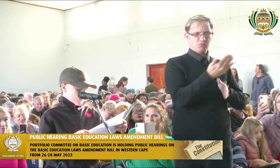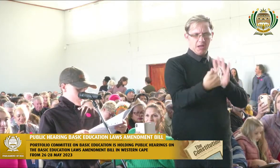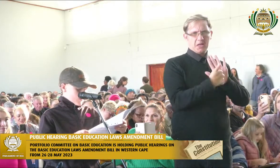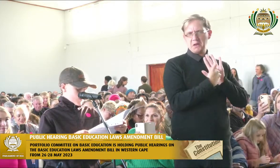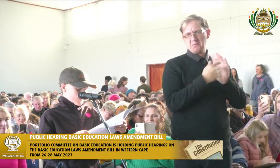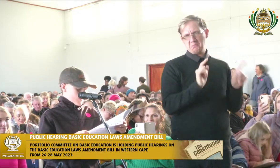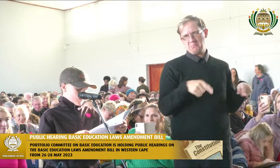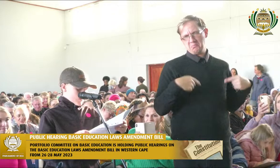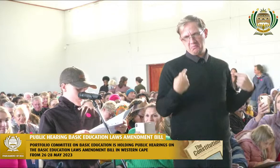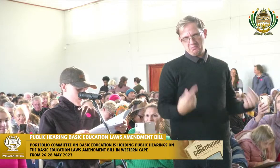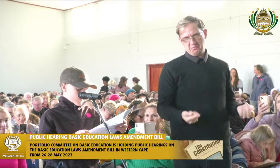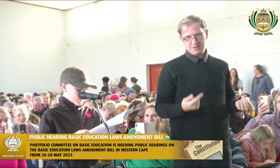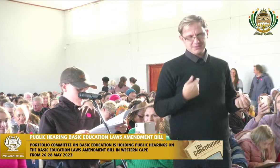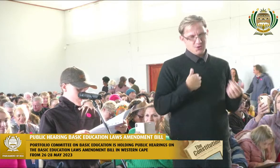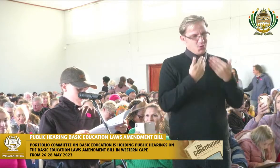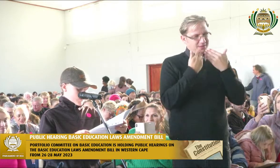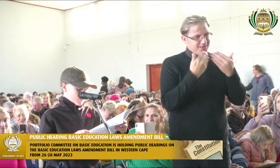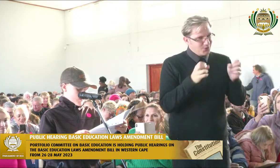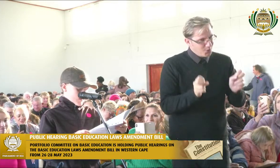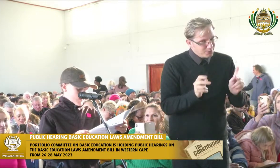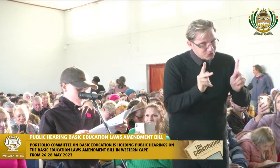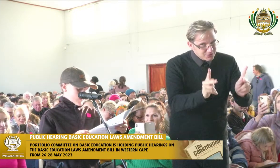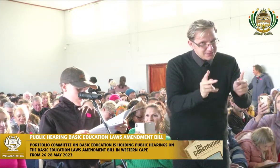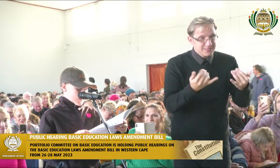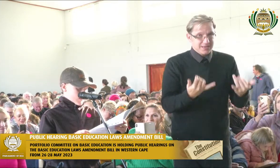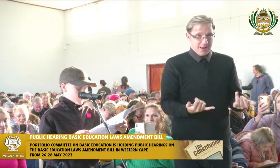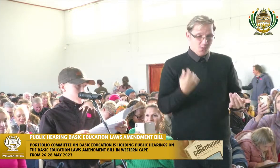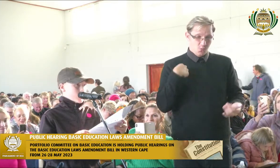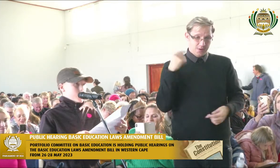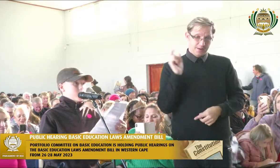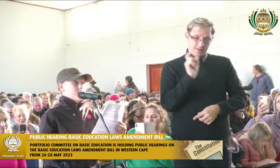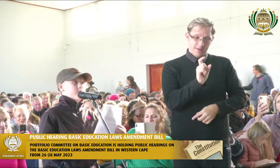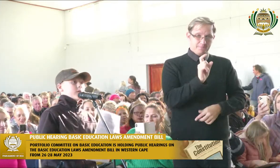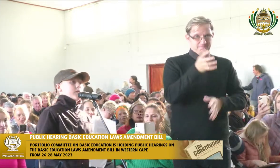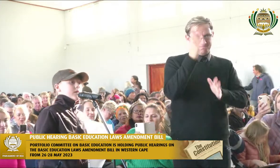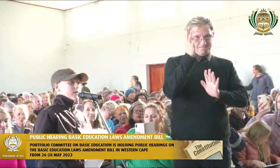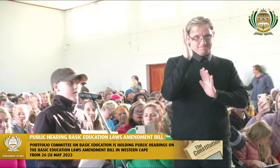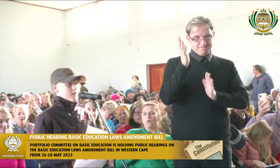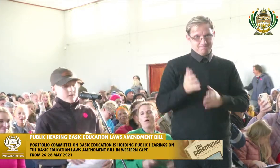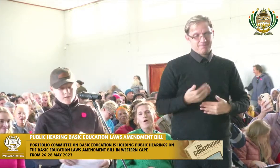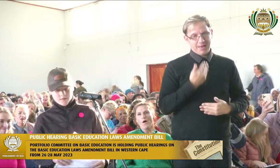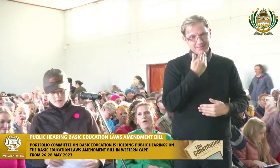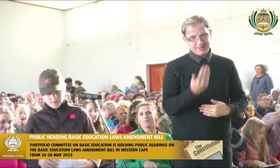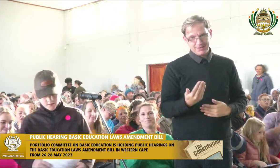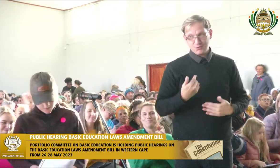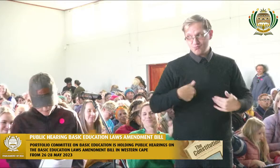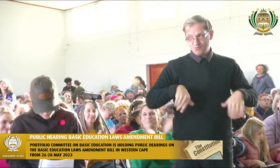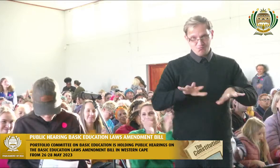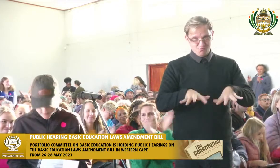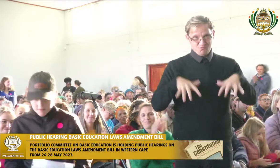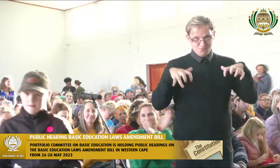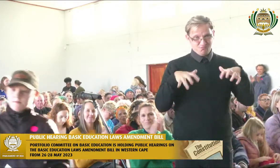for the opportunity and privilege to be here today and speak to you.